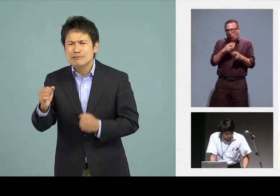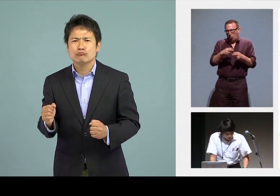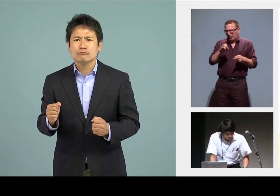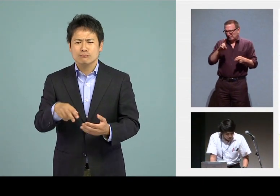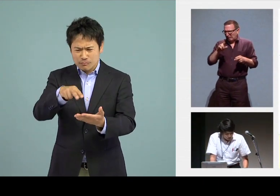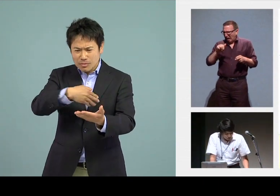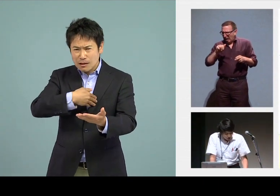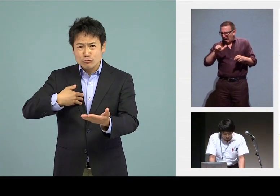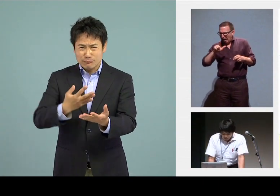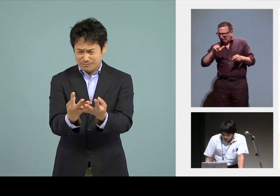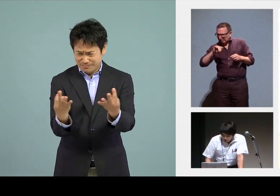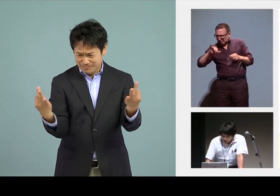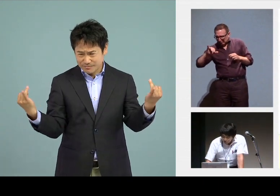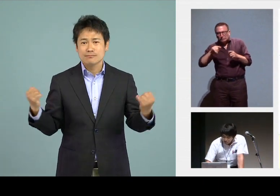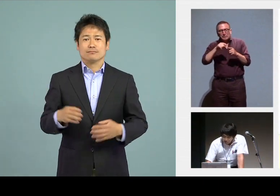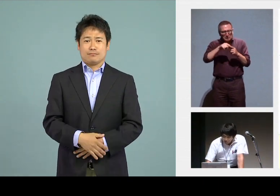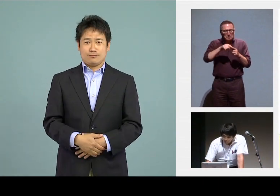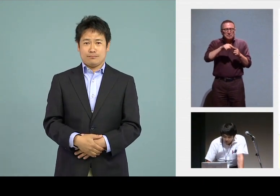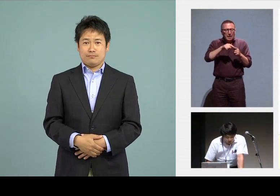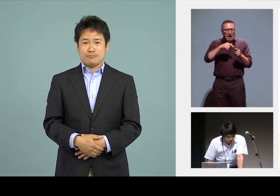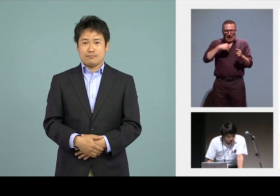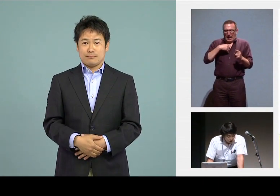So,